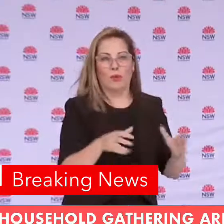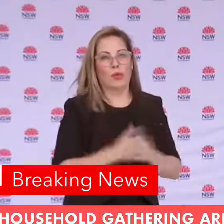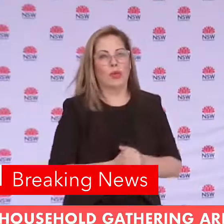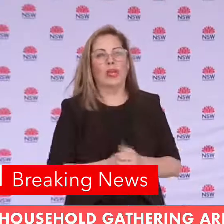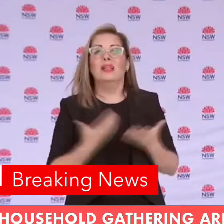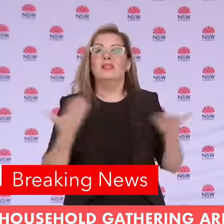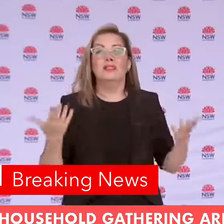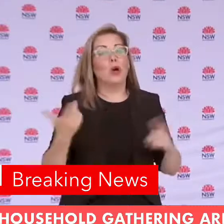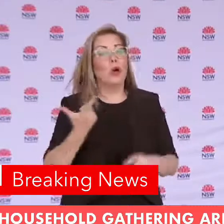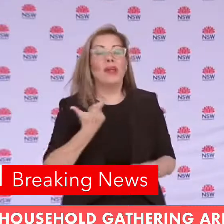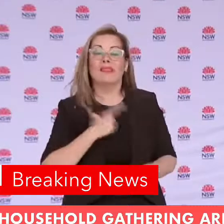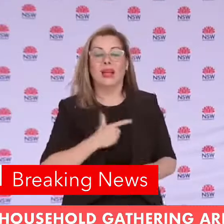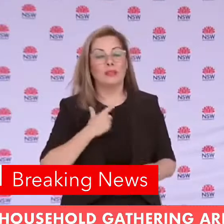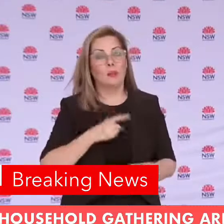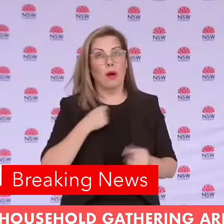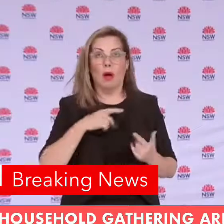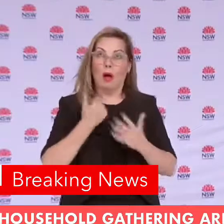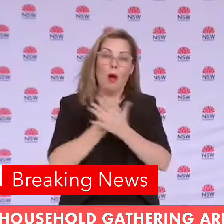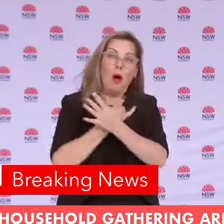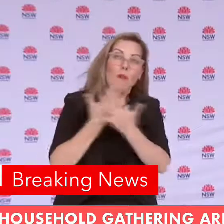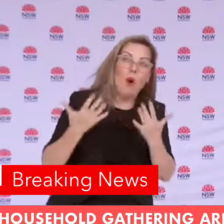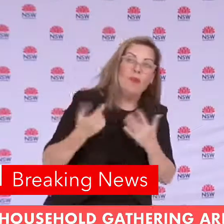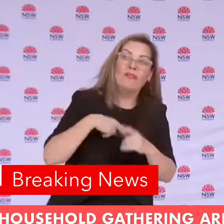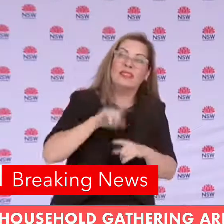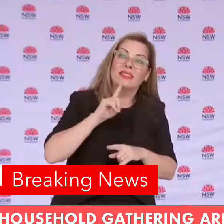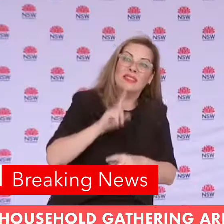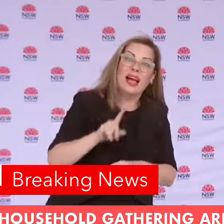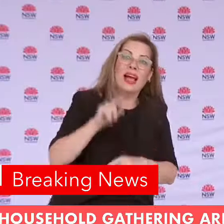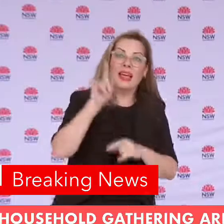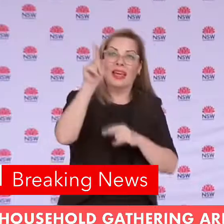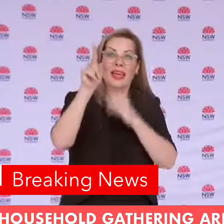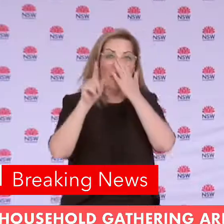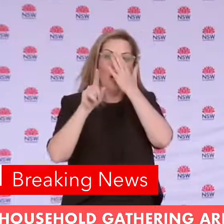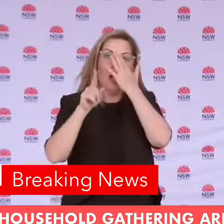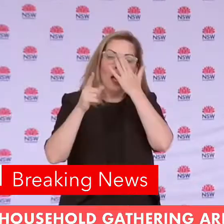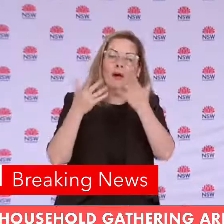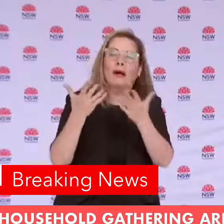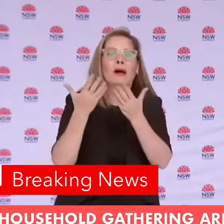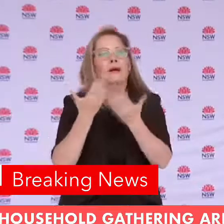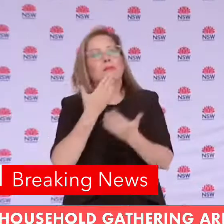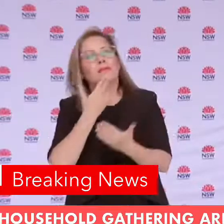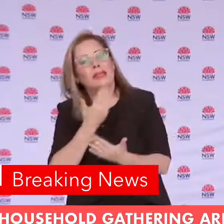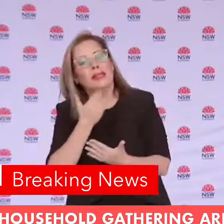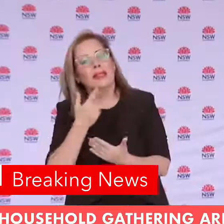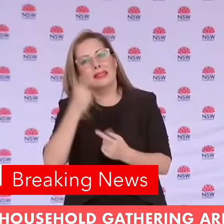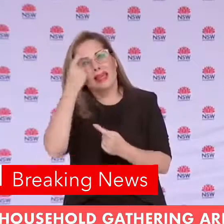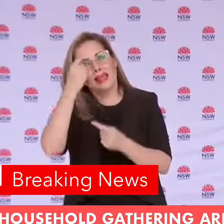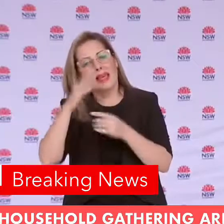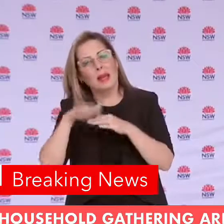the compassionate grounds, and there are parts of New South Wales completely unaffected by this